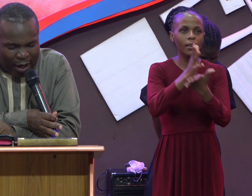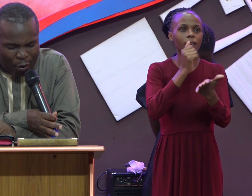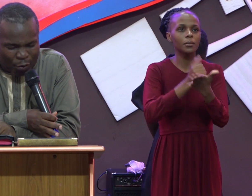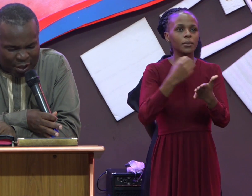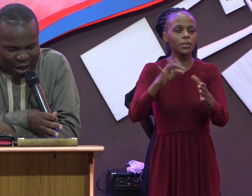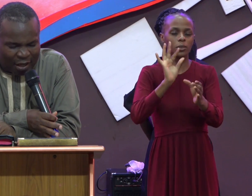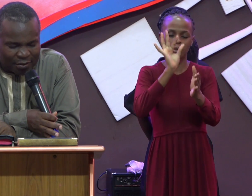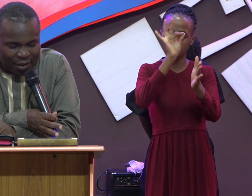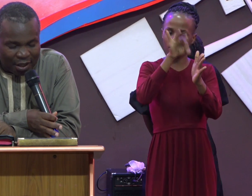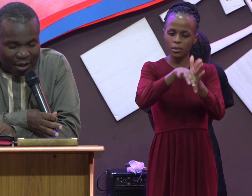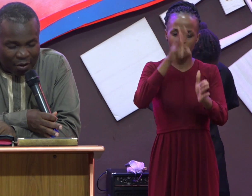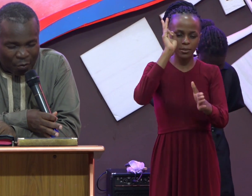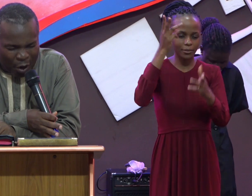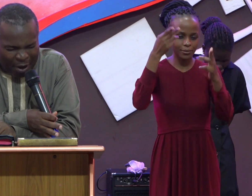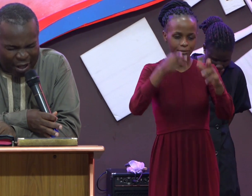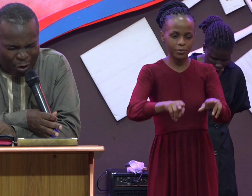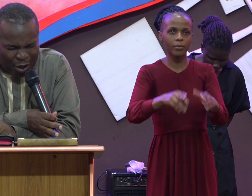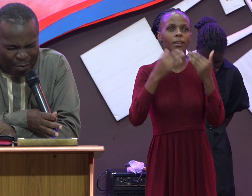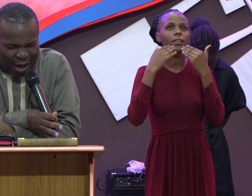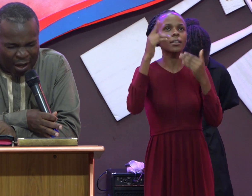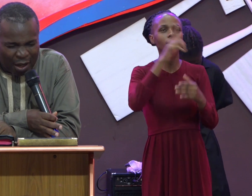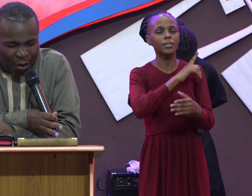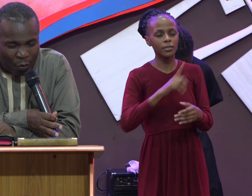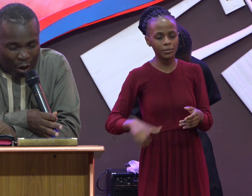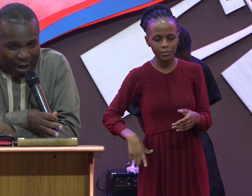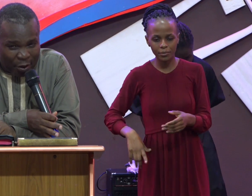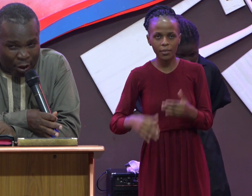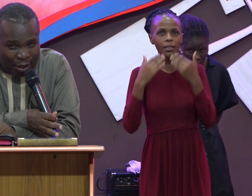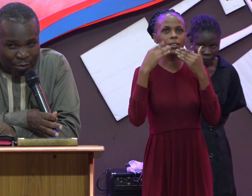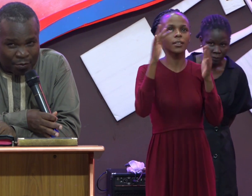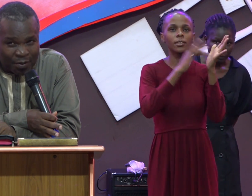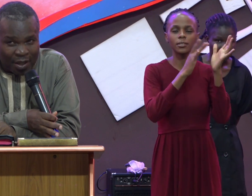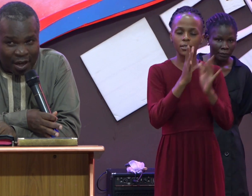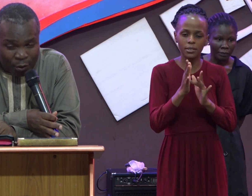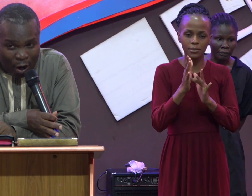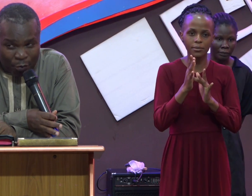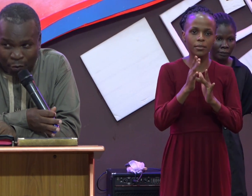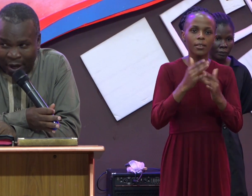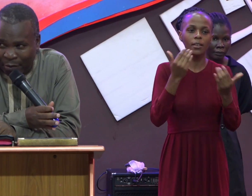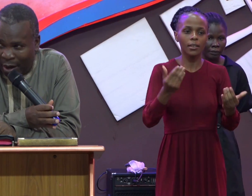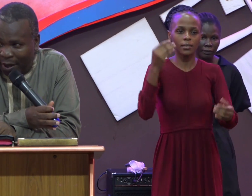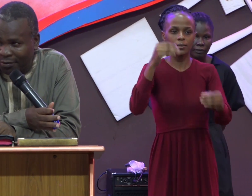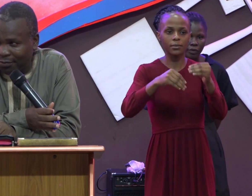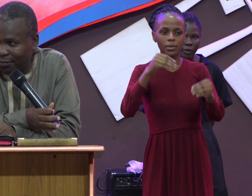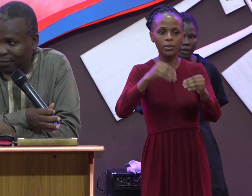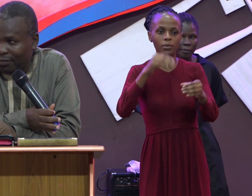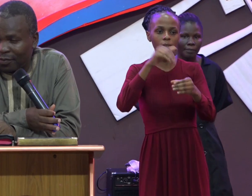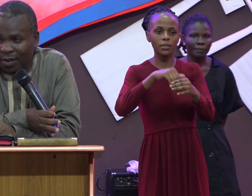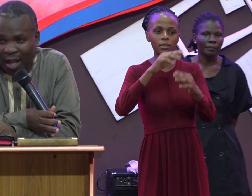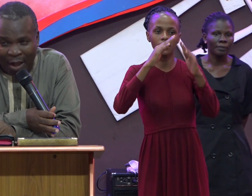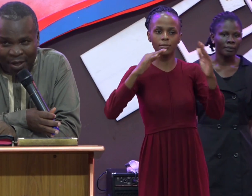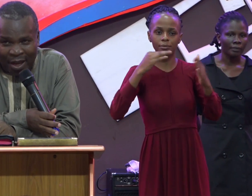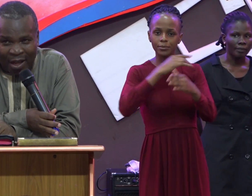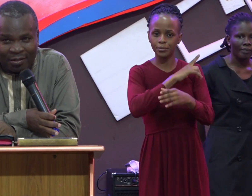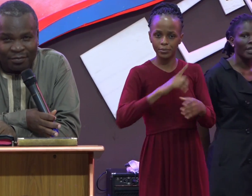kuno kwagenda okusiga. For the sowing they're going to do. Webale nnyo mukama. Thank you Lord. Webale nnyo Yesu. Thank you Jesus. Katuwayo mu nyumba ya mukama. So give in the house of the